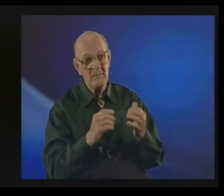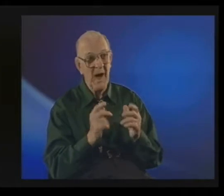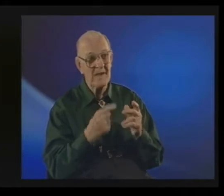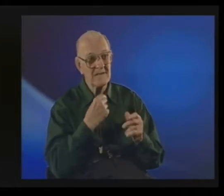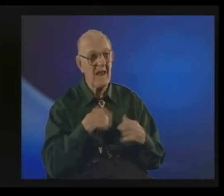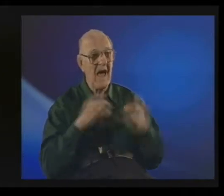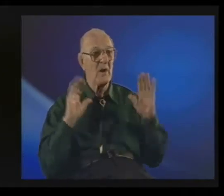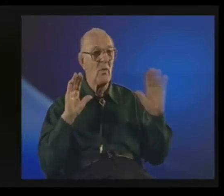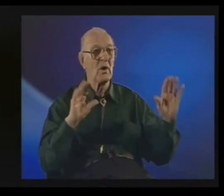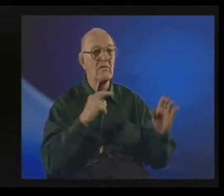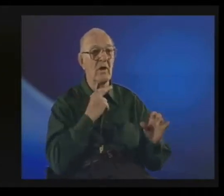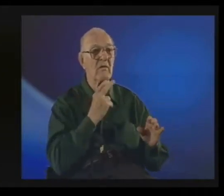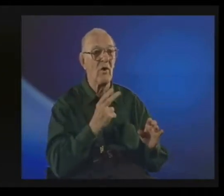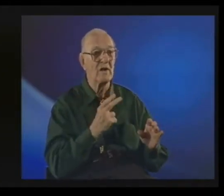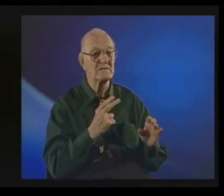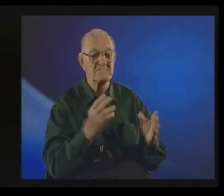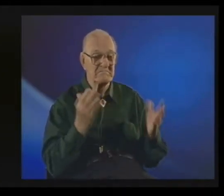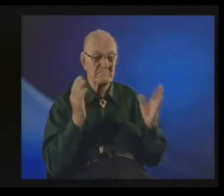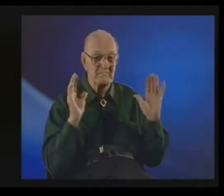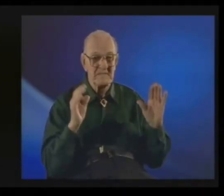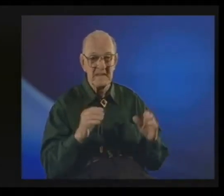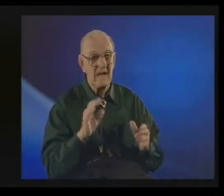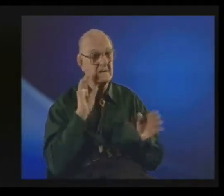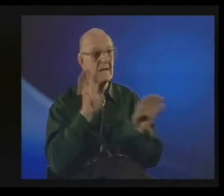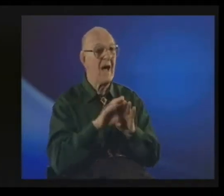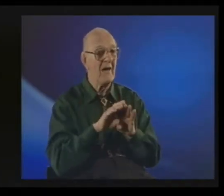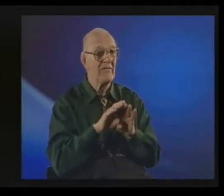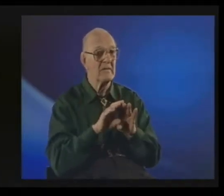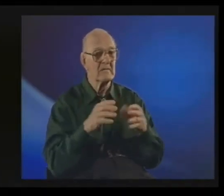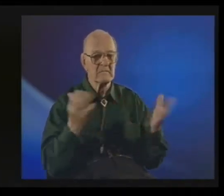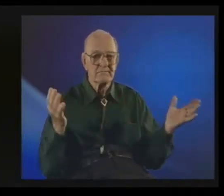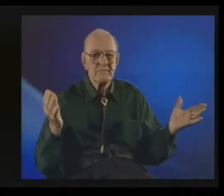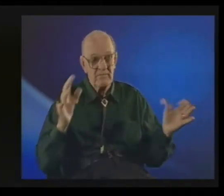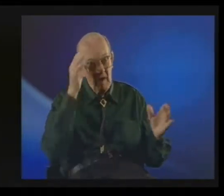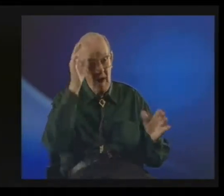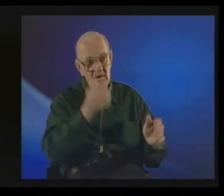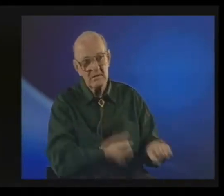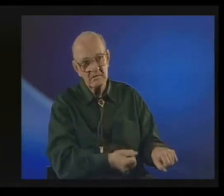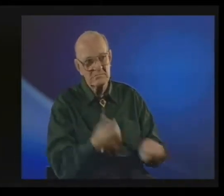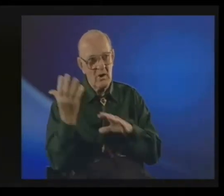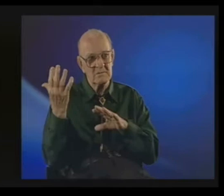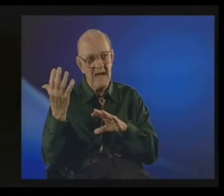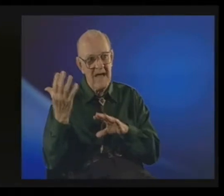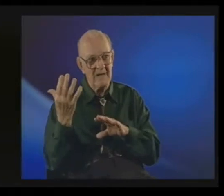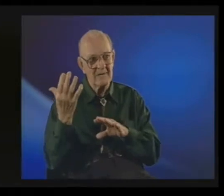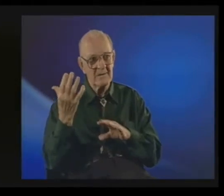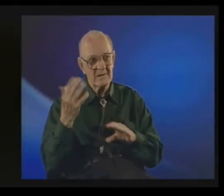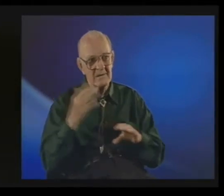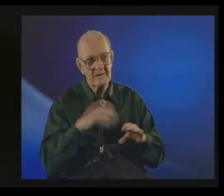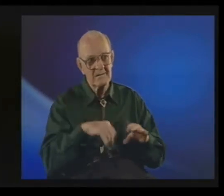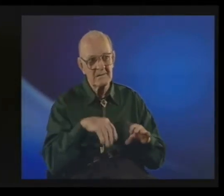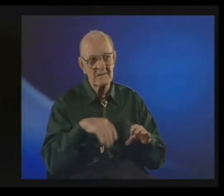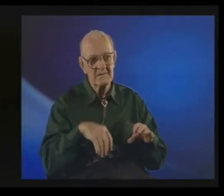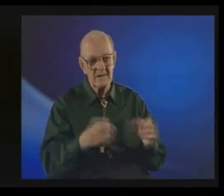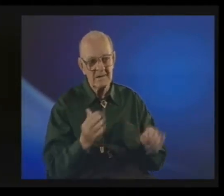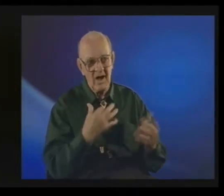Everybody said I had a wonderful voice. And deaf, father throws out